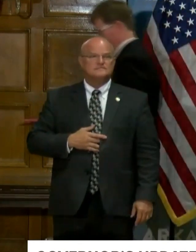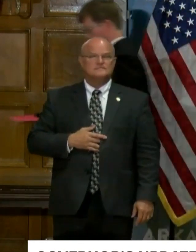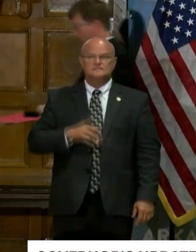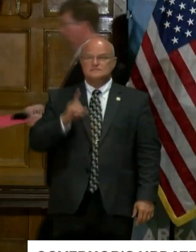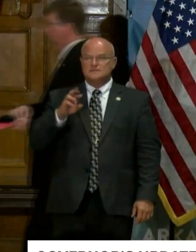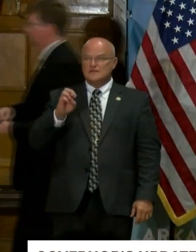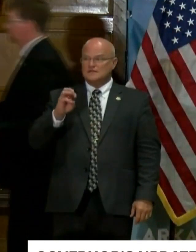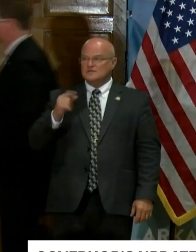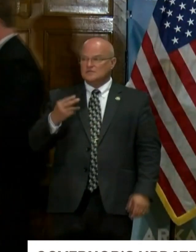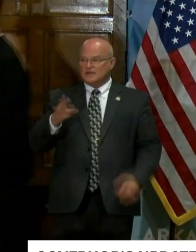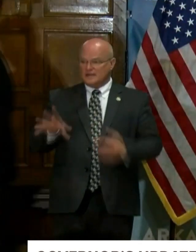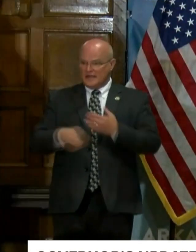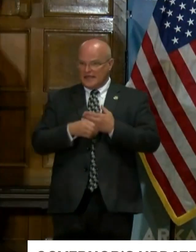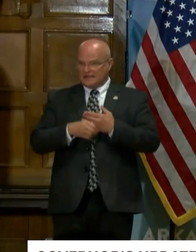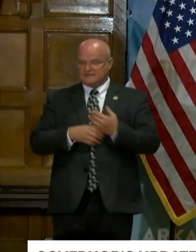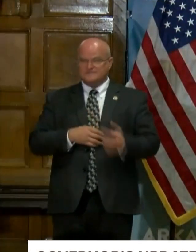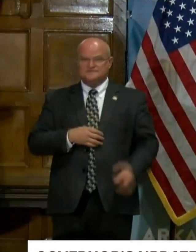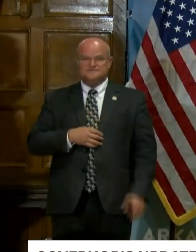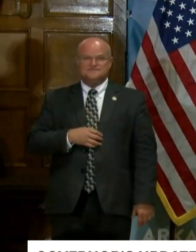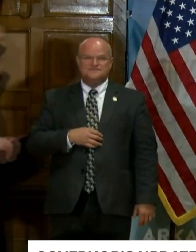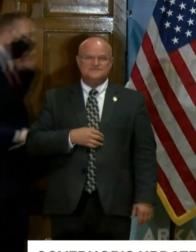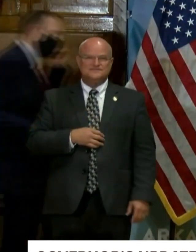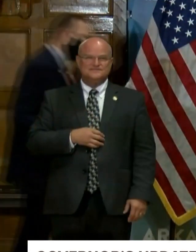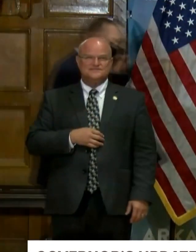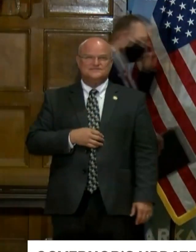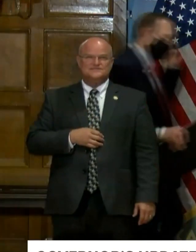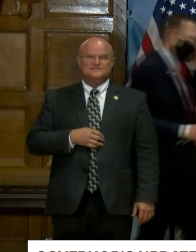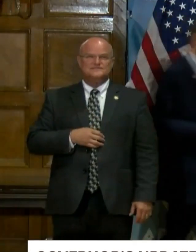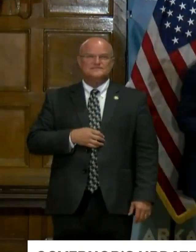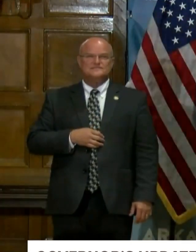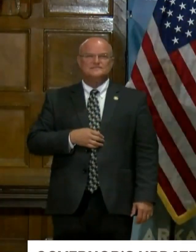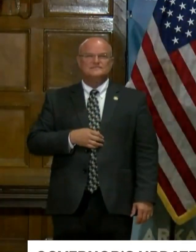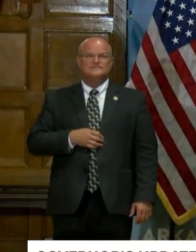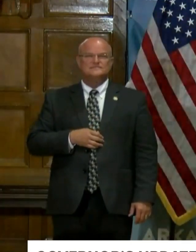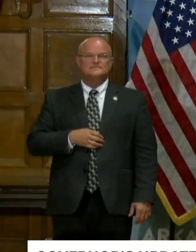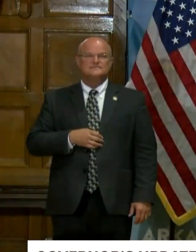Dr. Smith, do you have anything to add on either one of those questions?